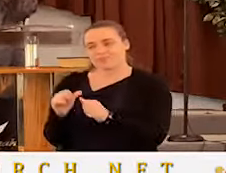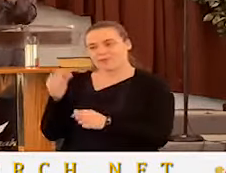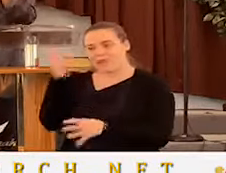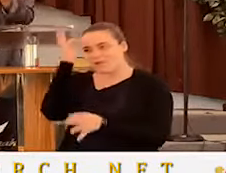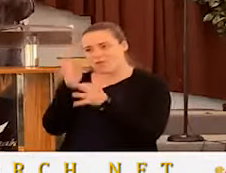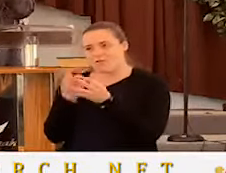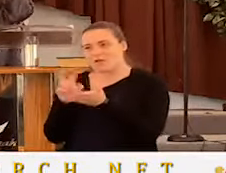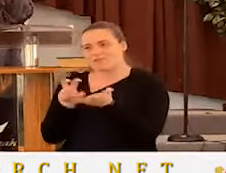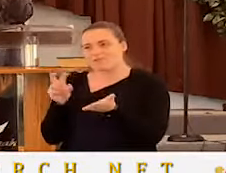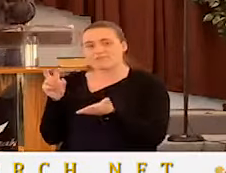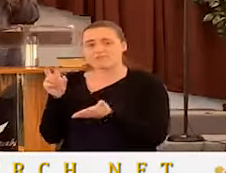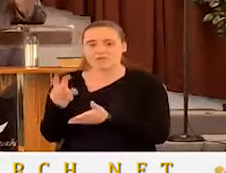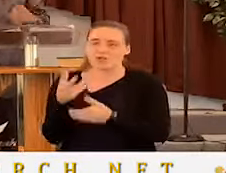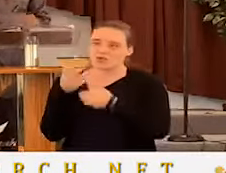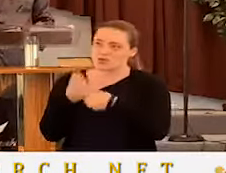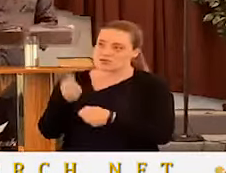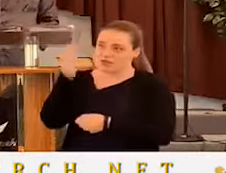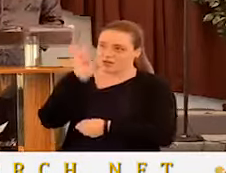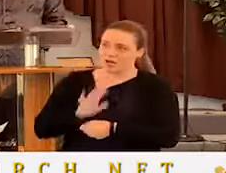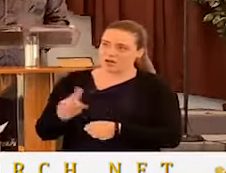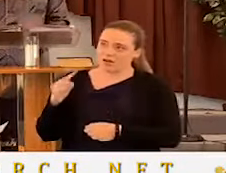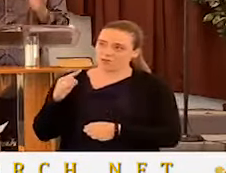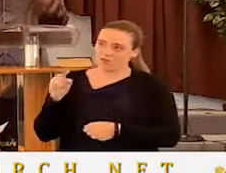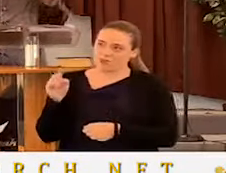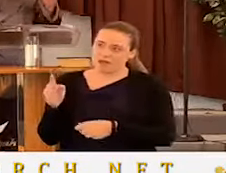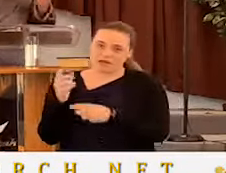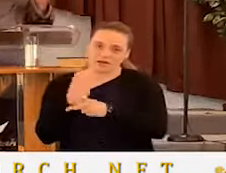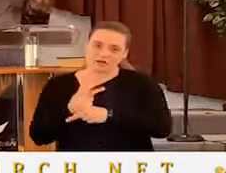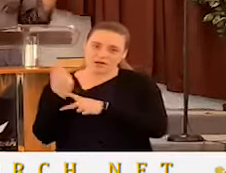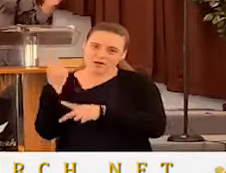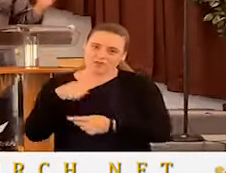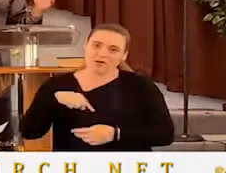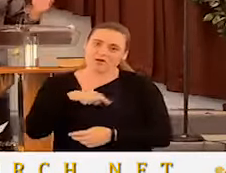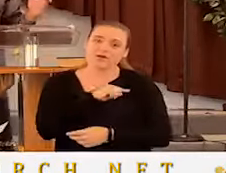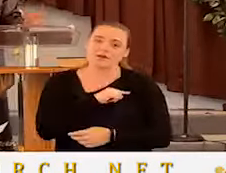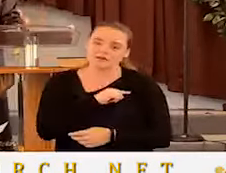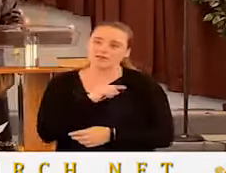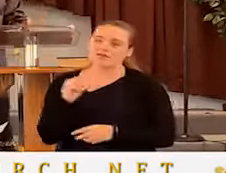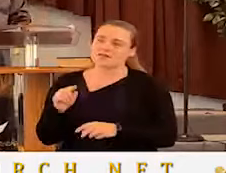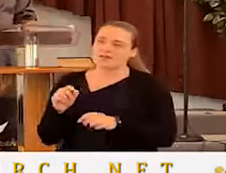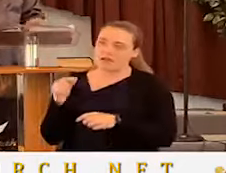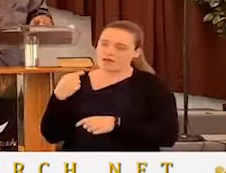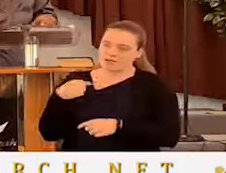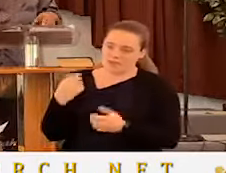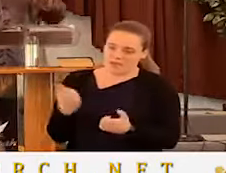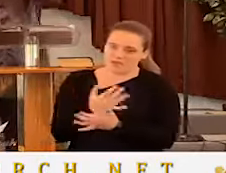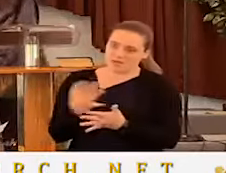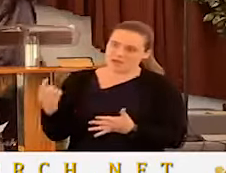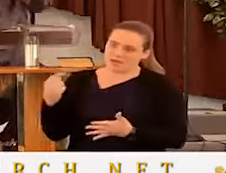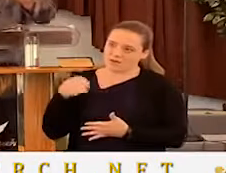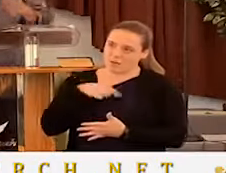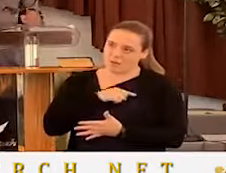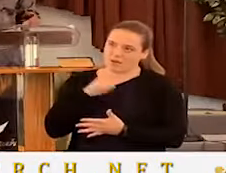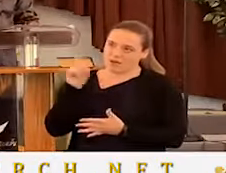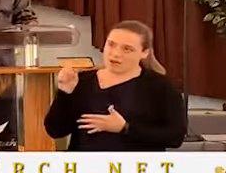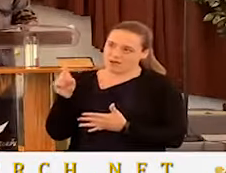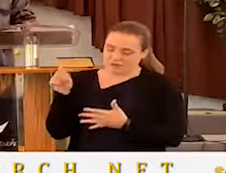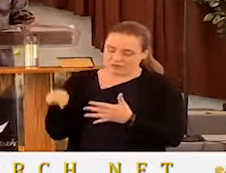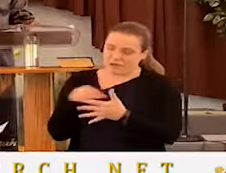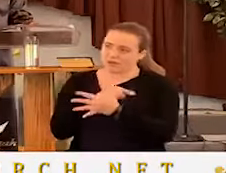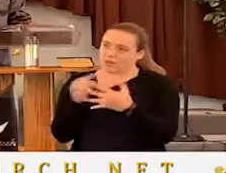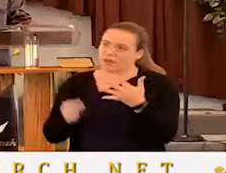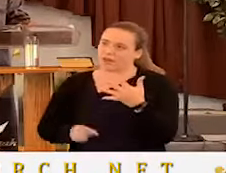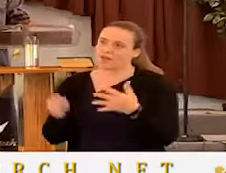and trusting and believing God that He will take care of us, that He will do exceeding abundantly above all that we ask of Him. Now God